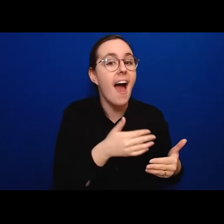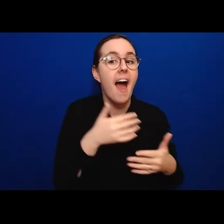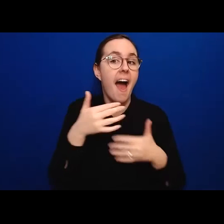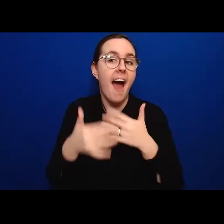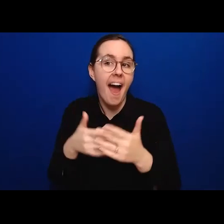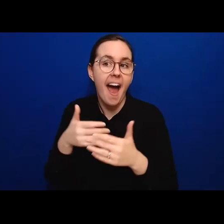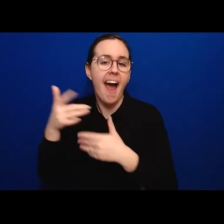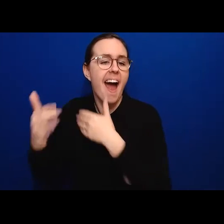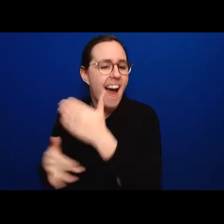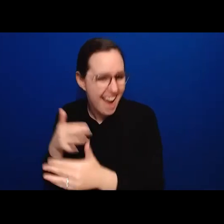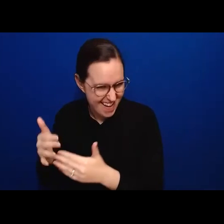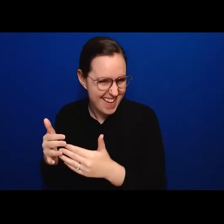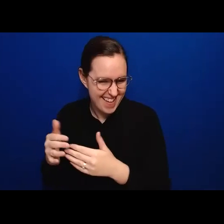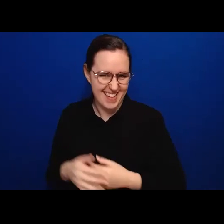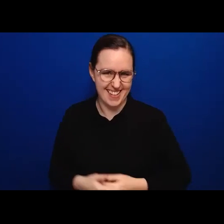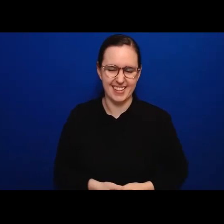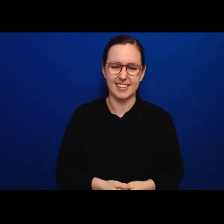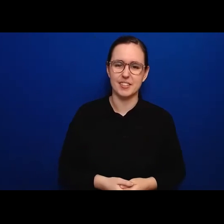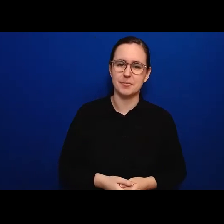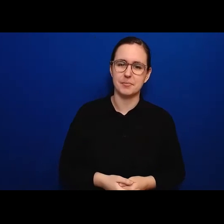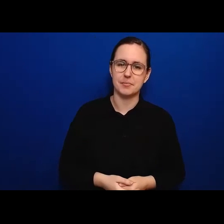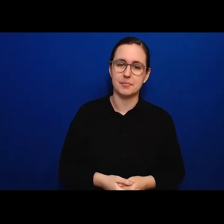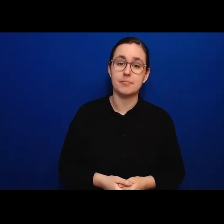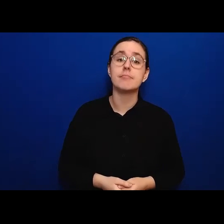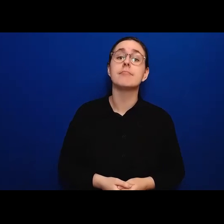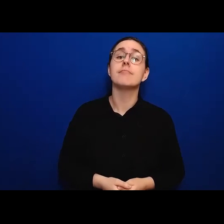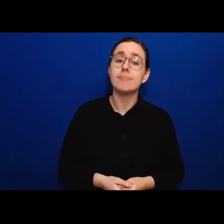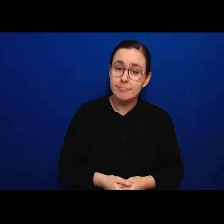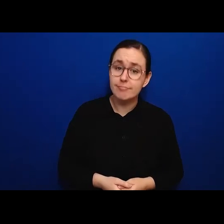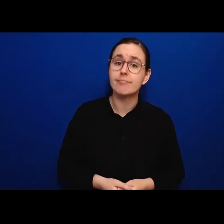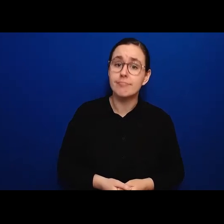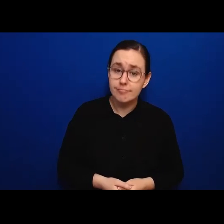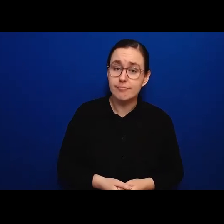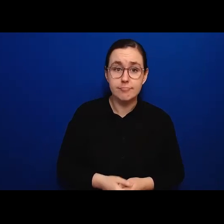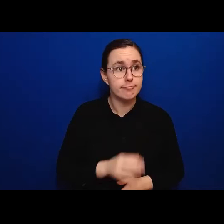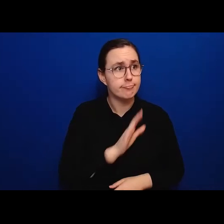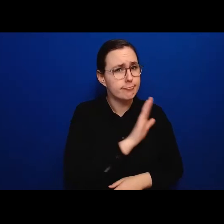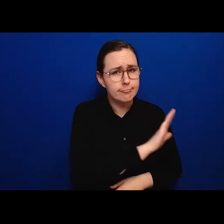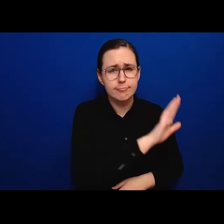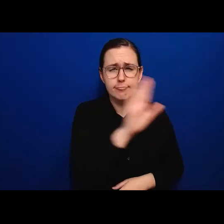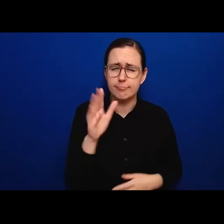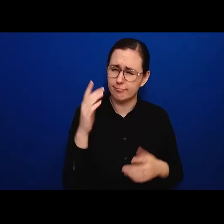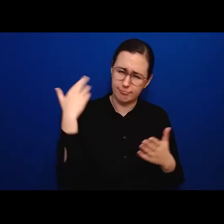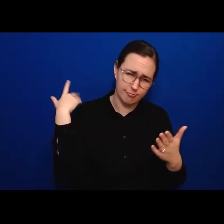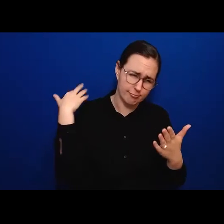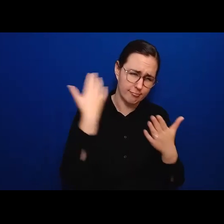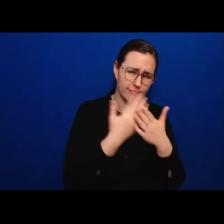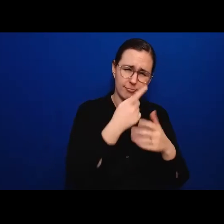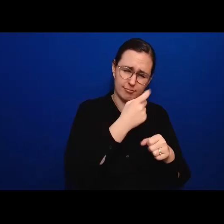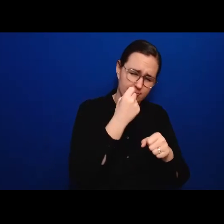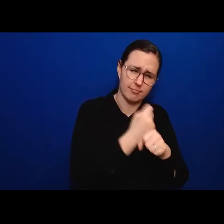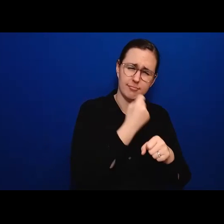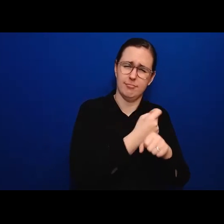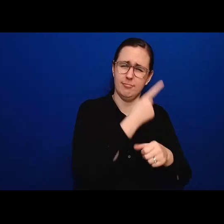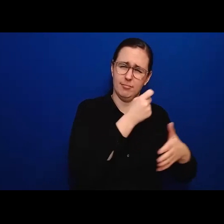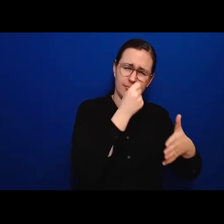work carried out in the past to be lost or to be paralyzed. We as youth have to work from now